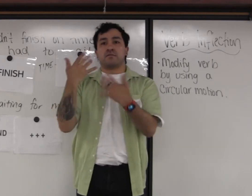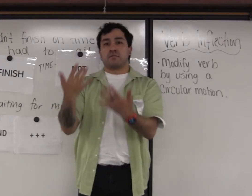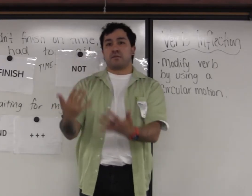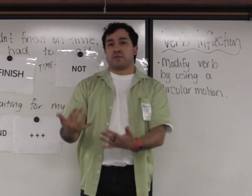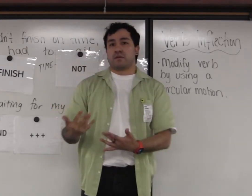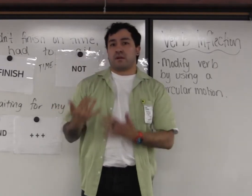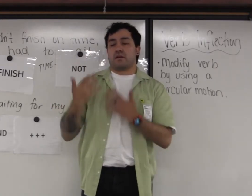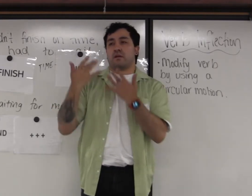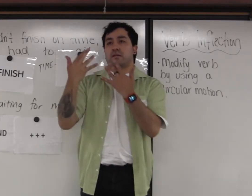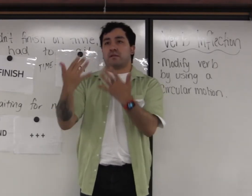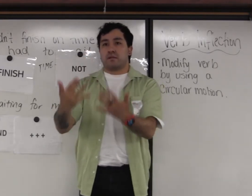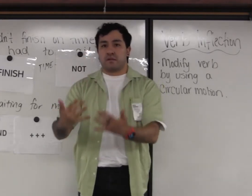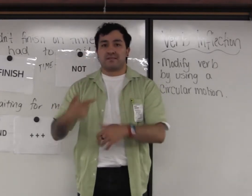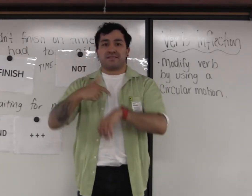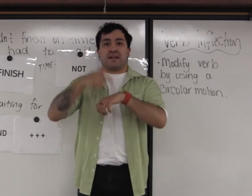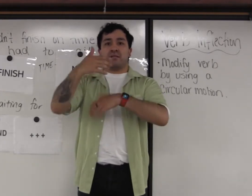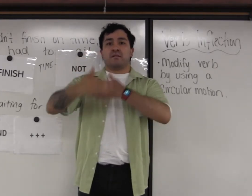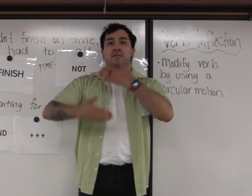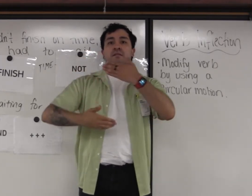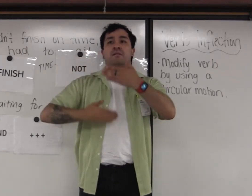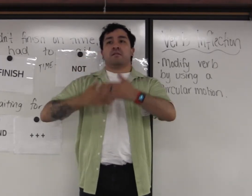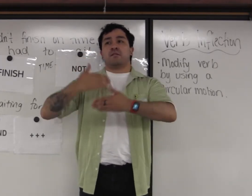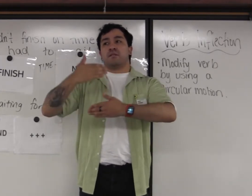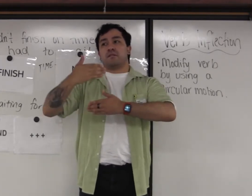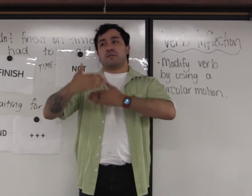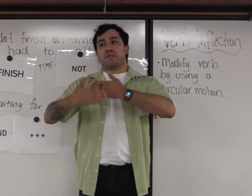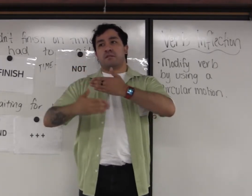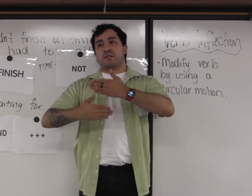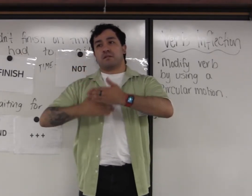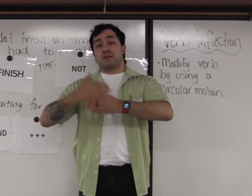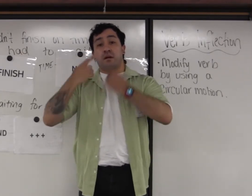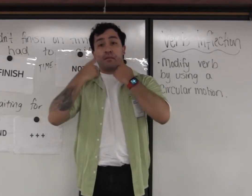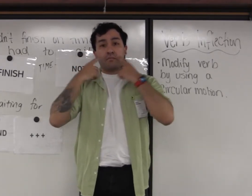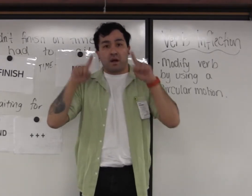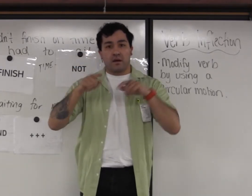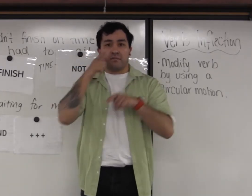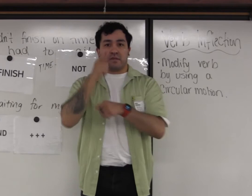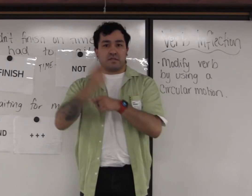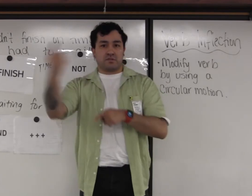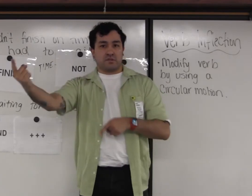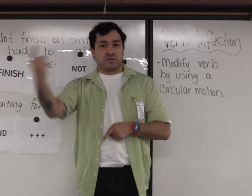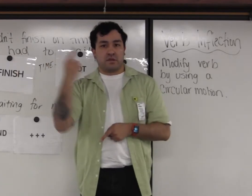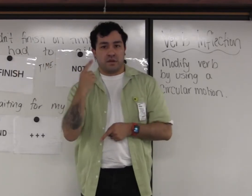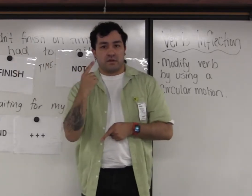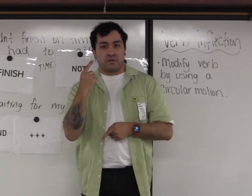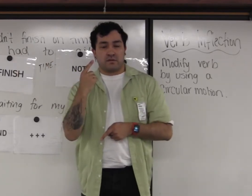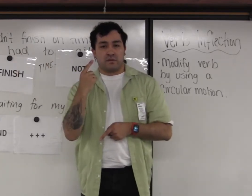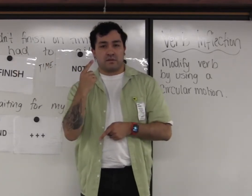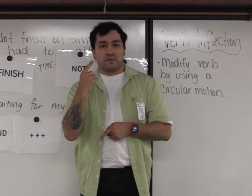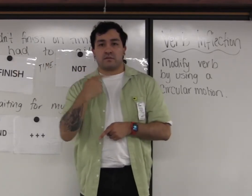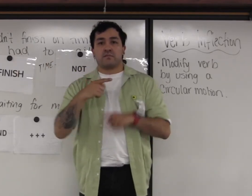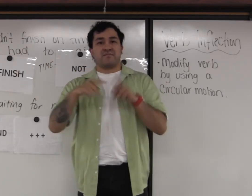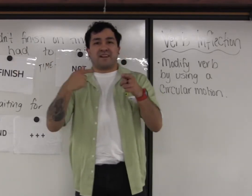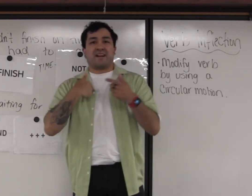about standing there and waiting for a long period of time. Right, from standing there, obviously I'm waiting for something.